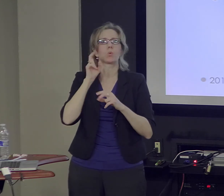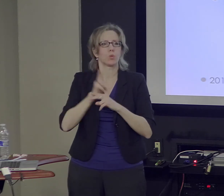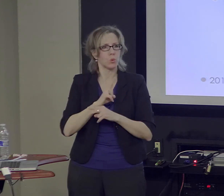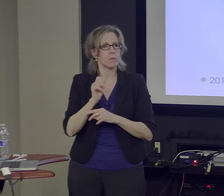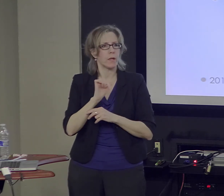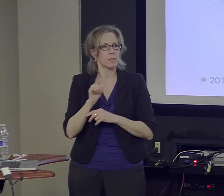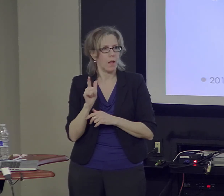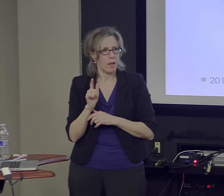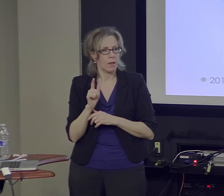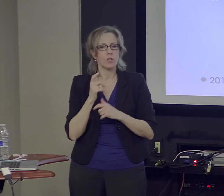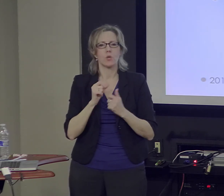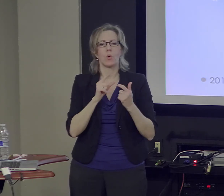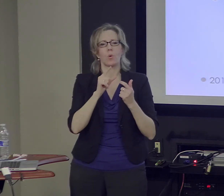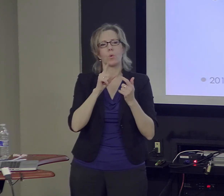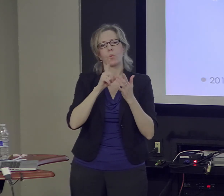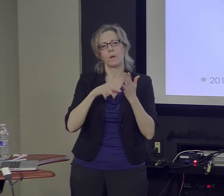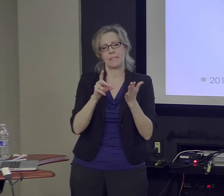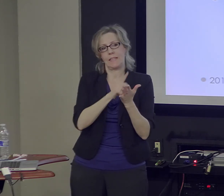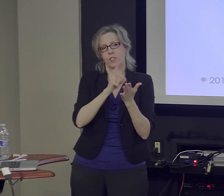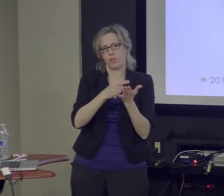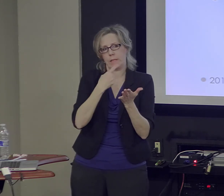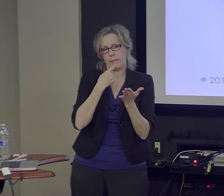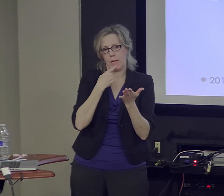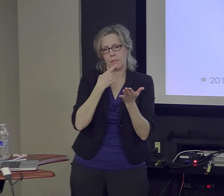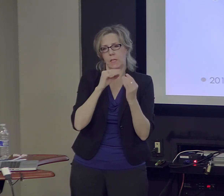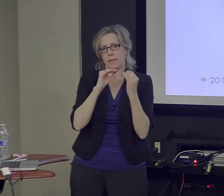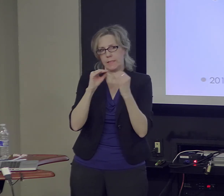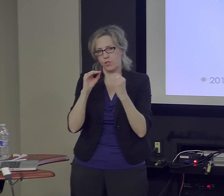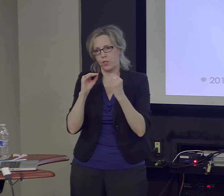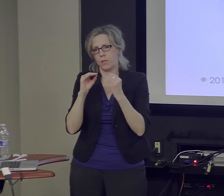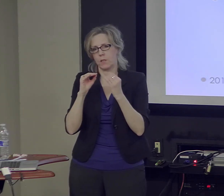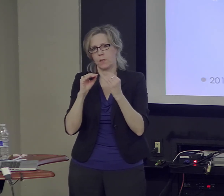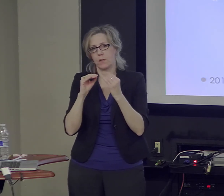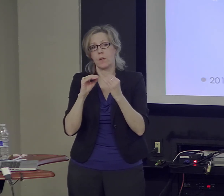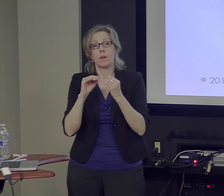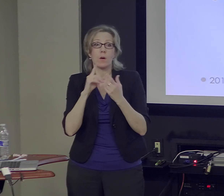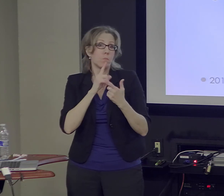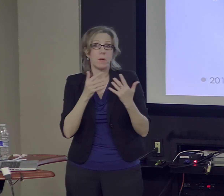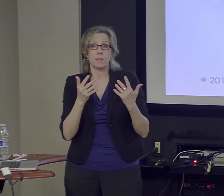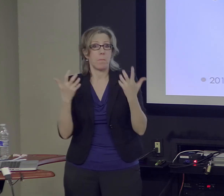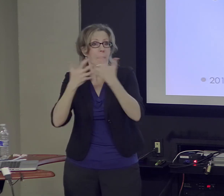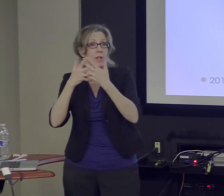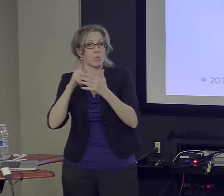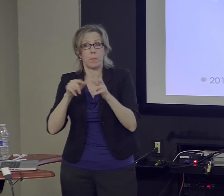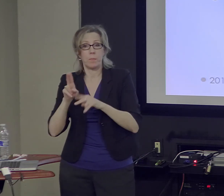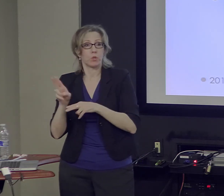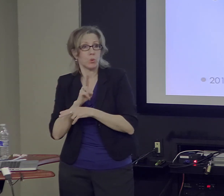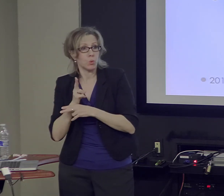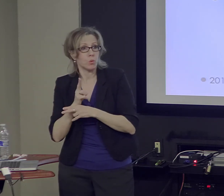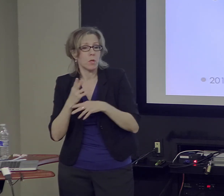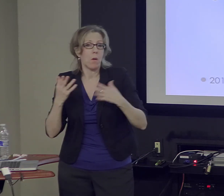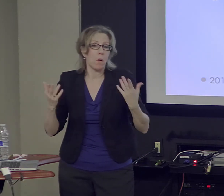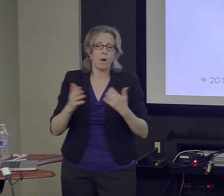how many of those signs are ASL, and I found